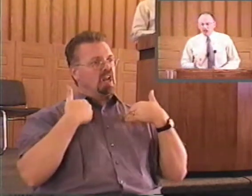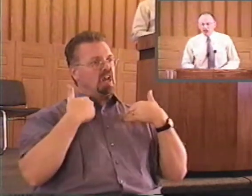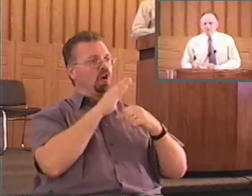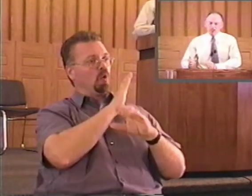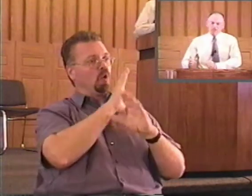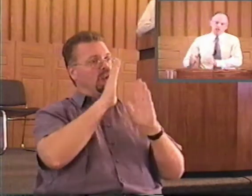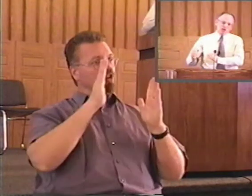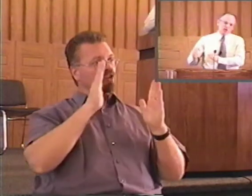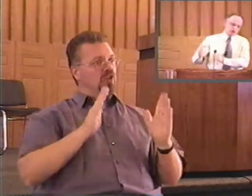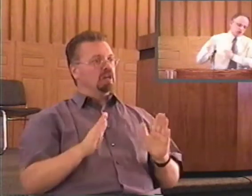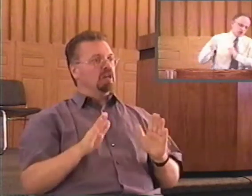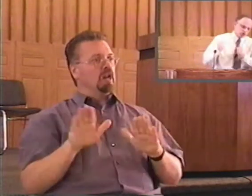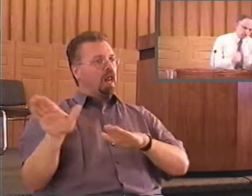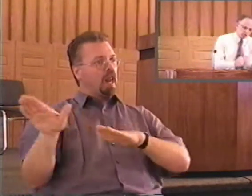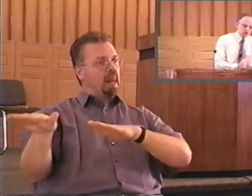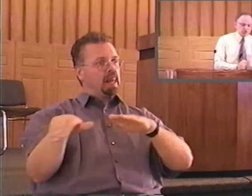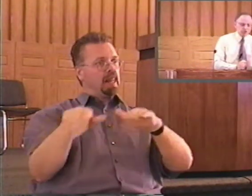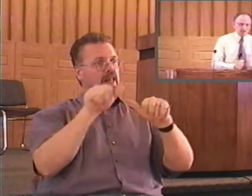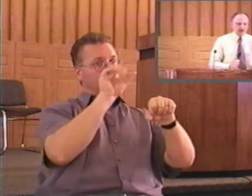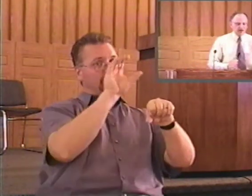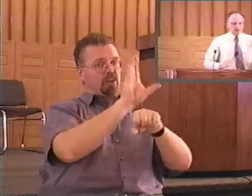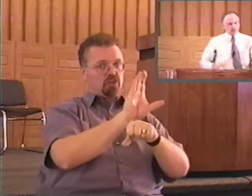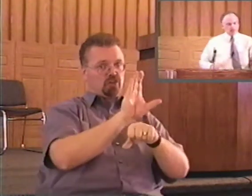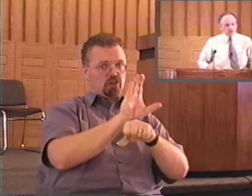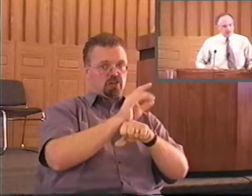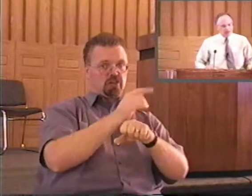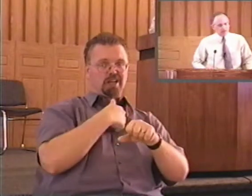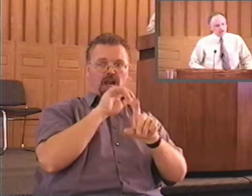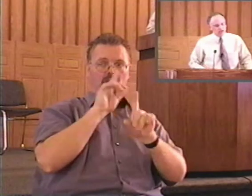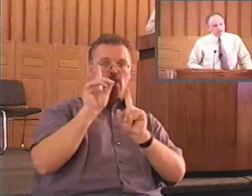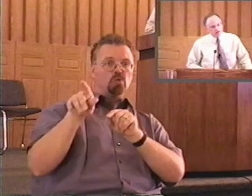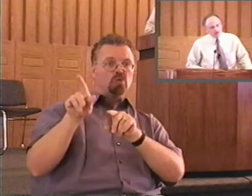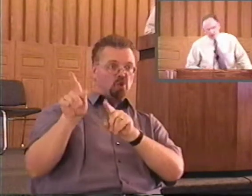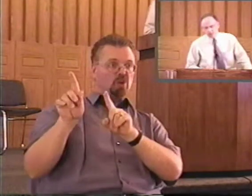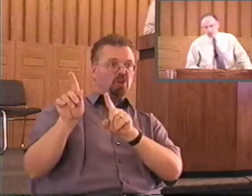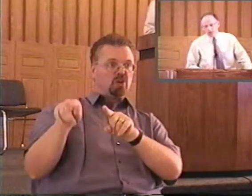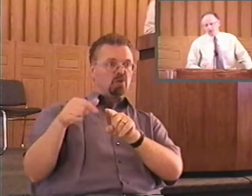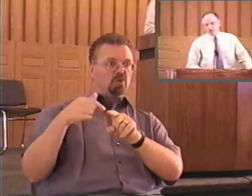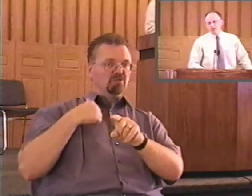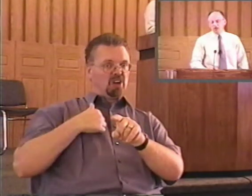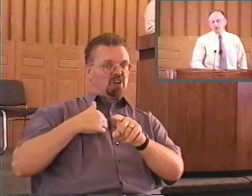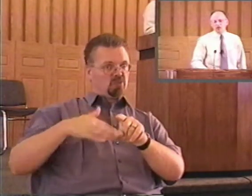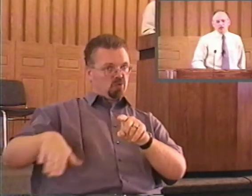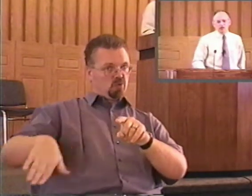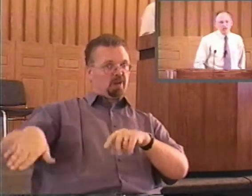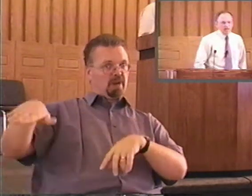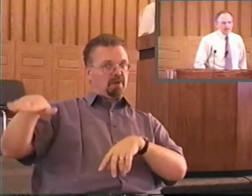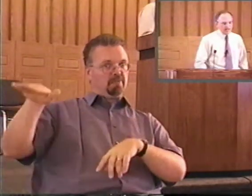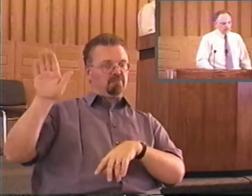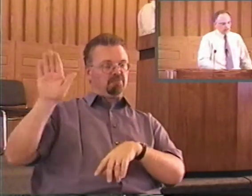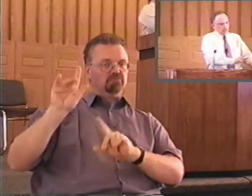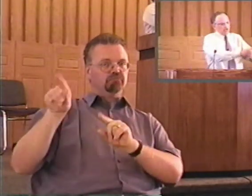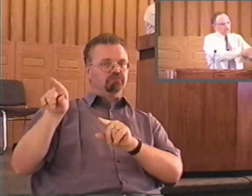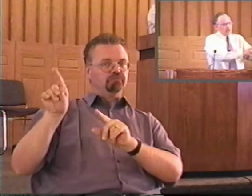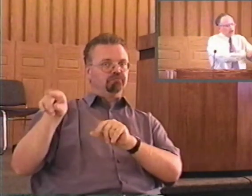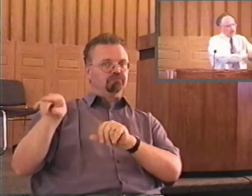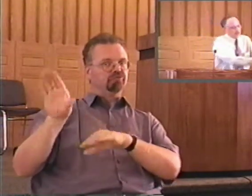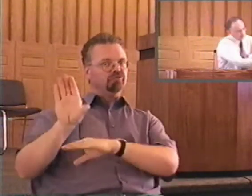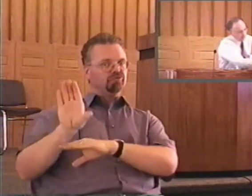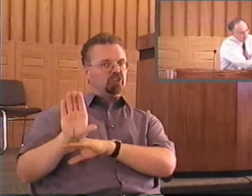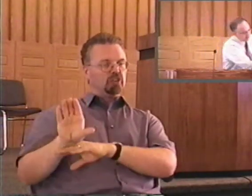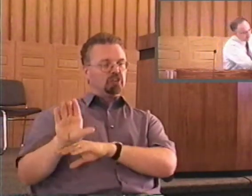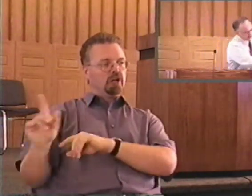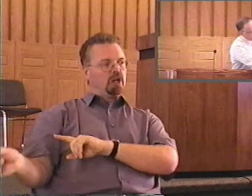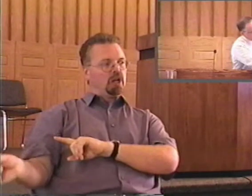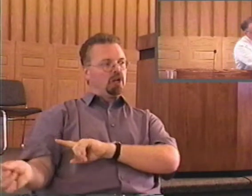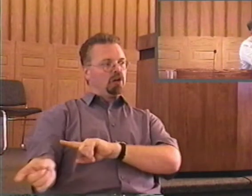Christian leaving this church that I was attending down in Pennsylvania and turning